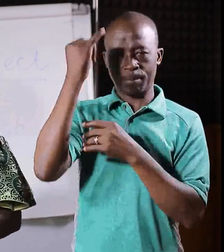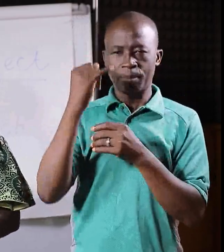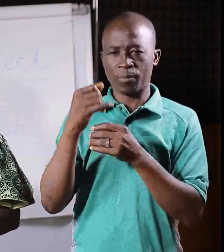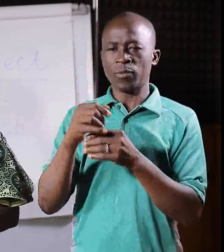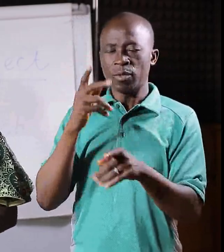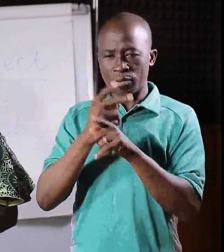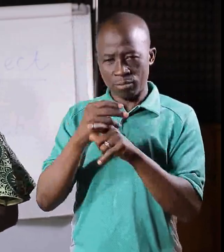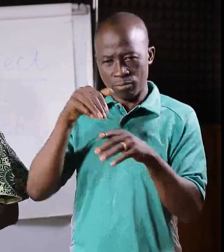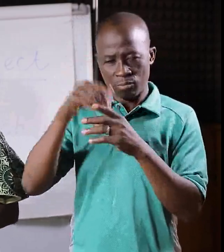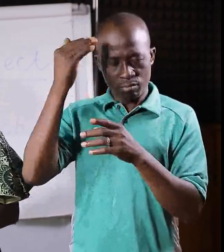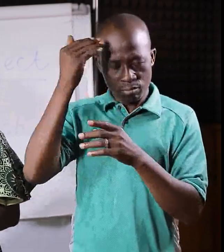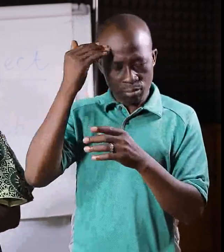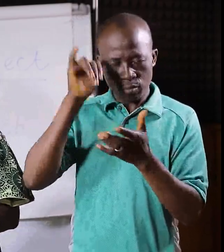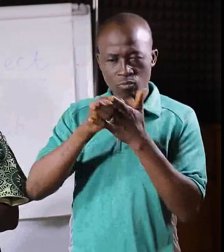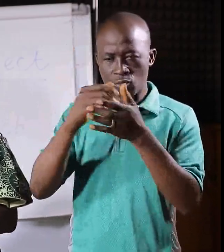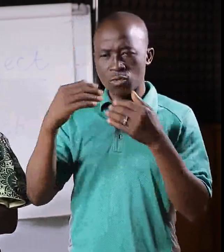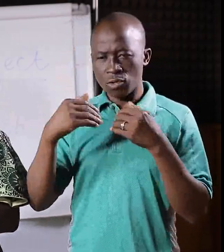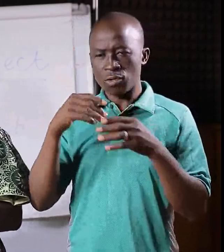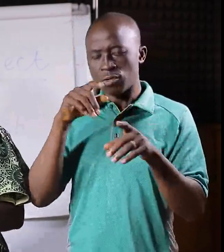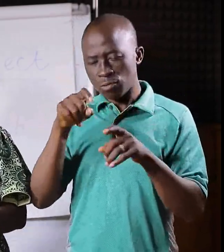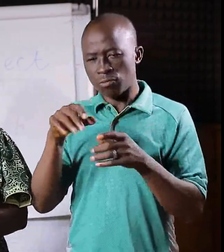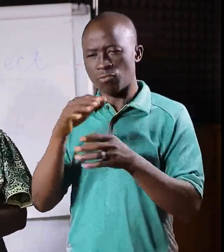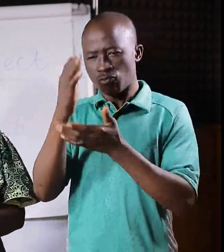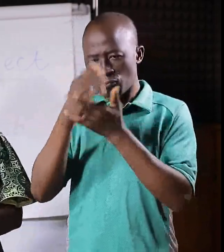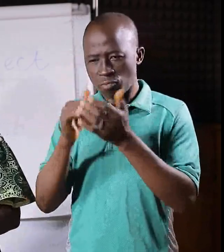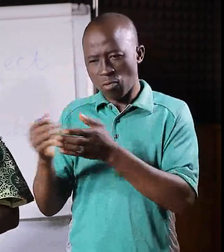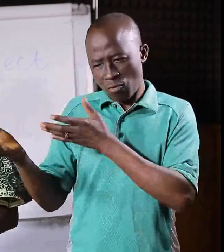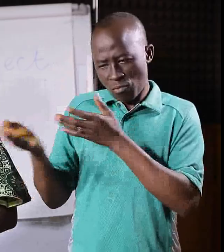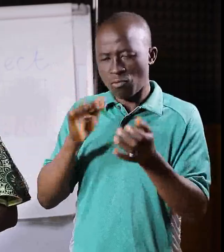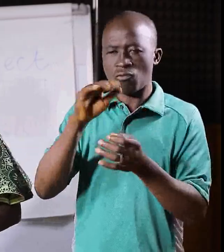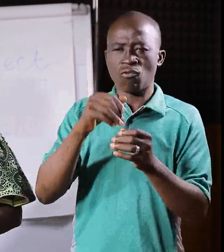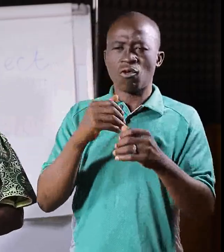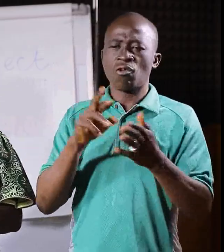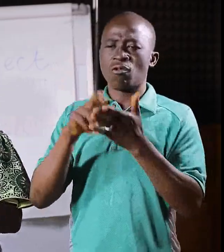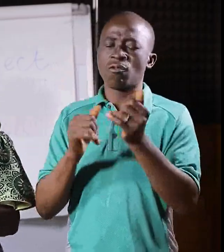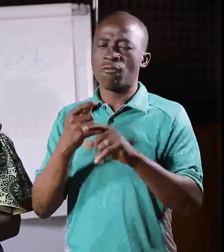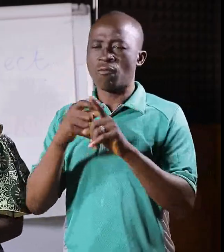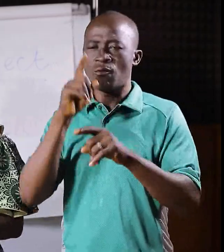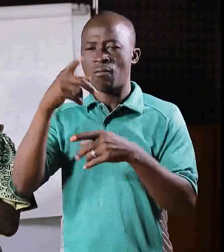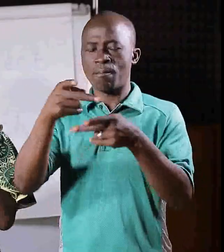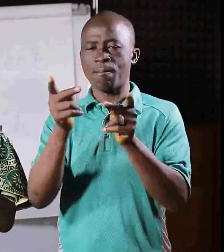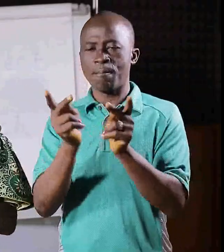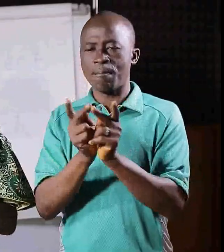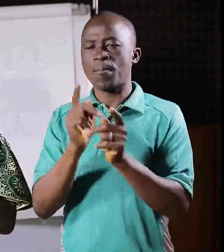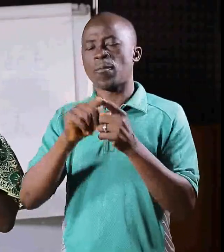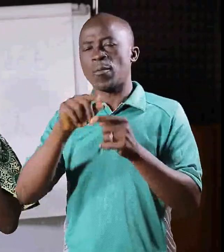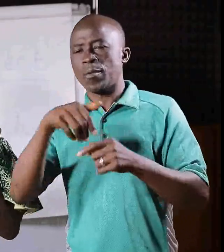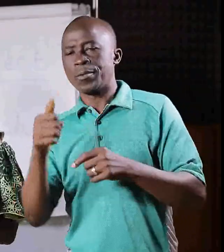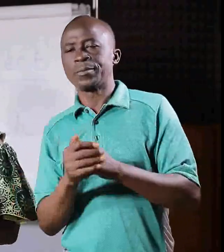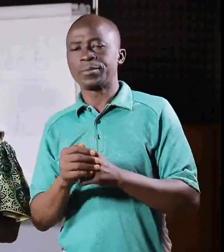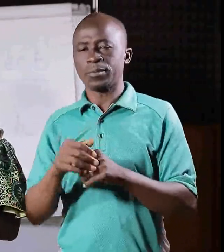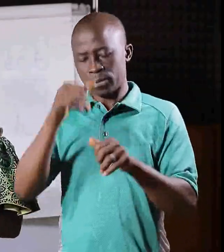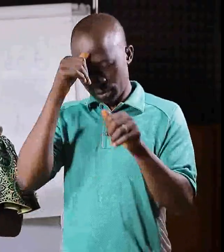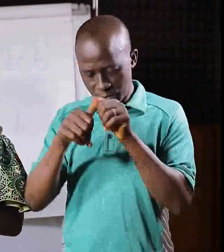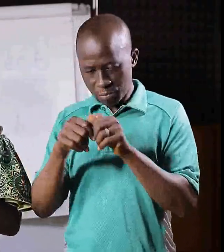in mind that you need a channel that will help you carry your readers from one point to the other. Remember, we did